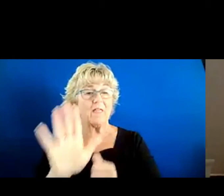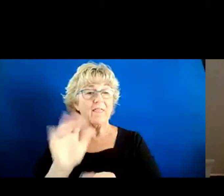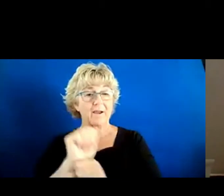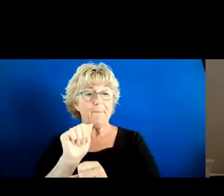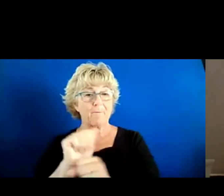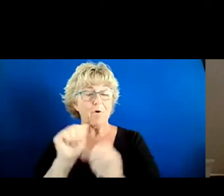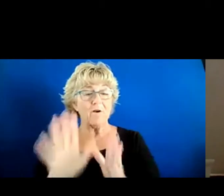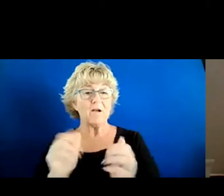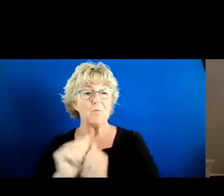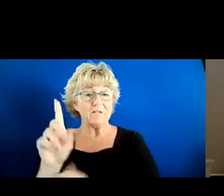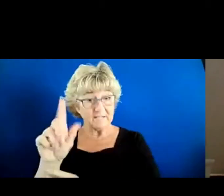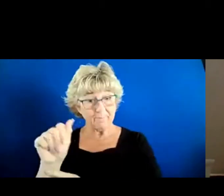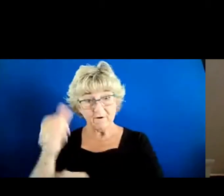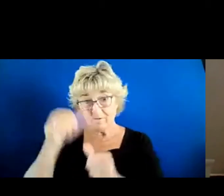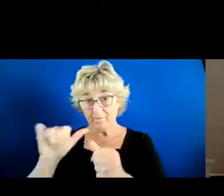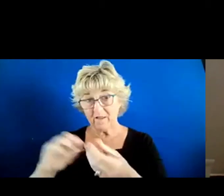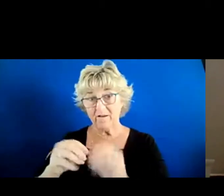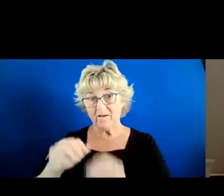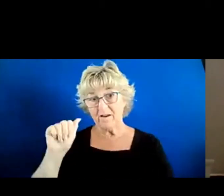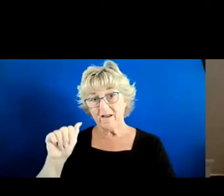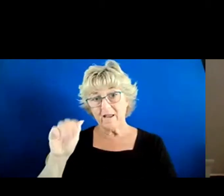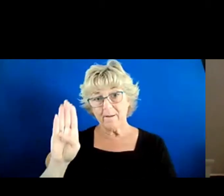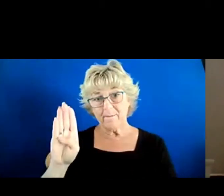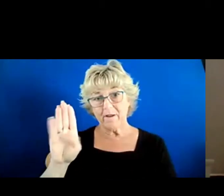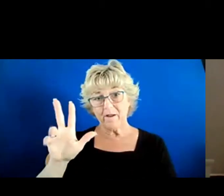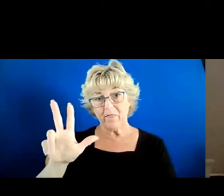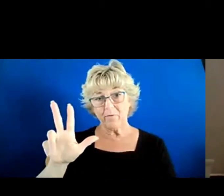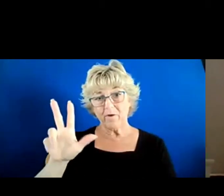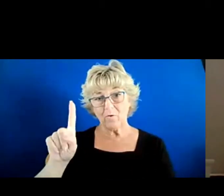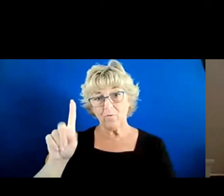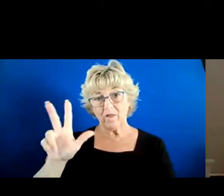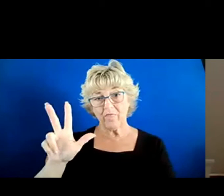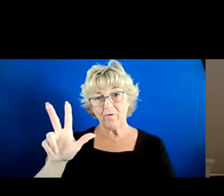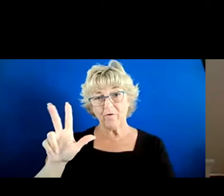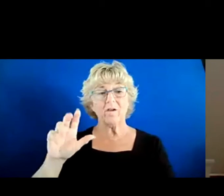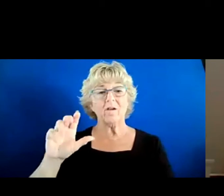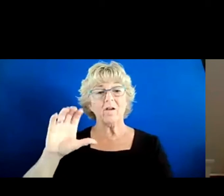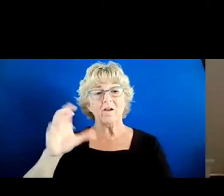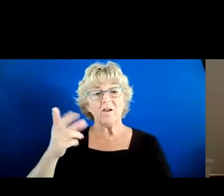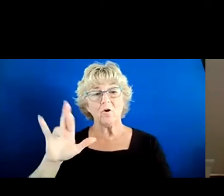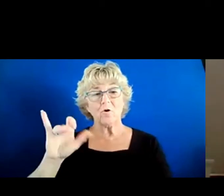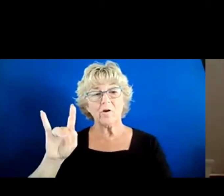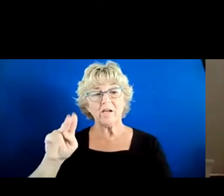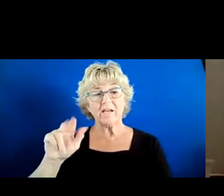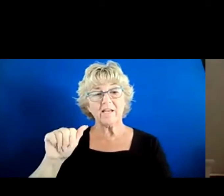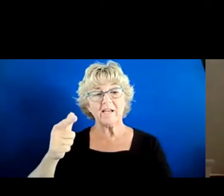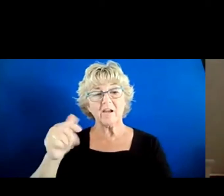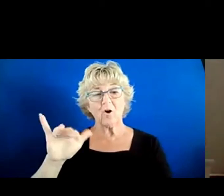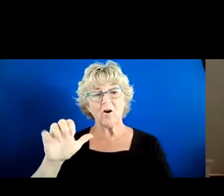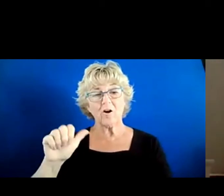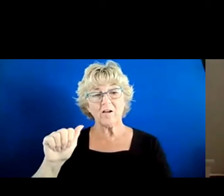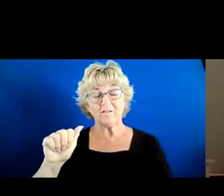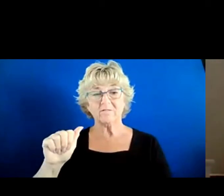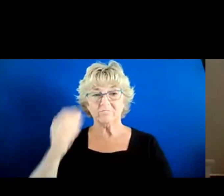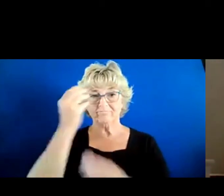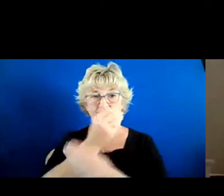disabilities. So remember that number, AB 313, Christina Garcia. Let your legislator know it's